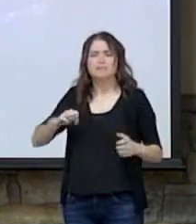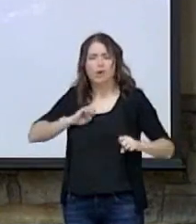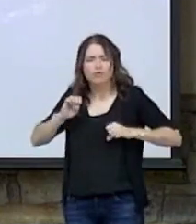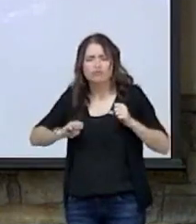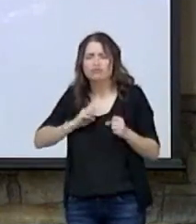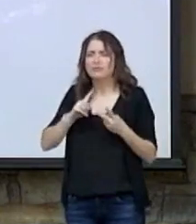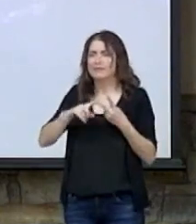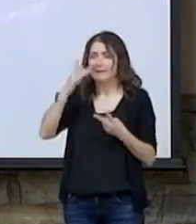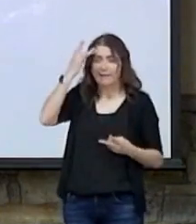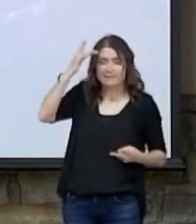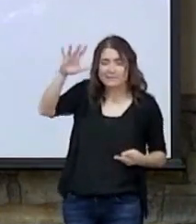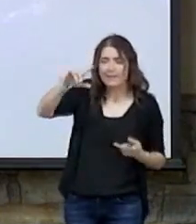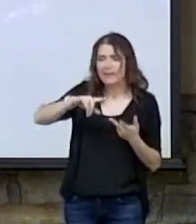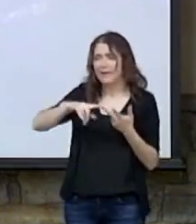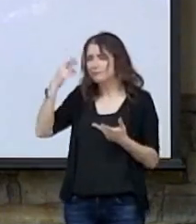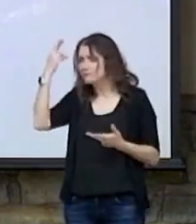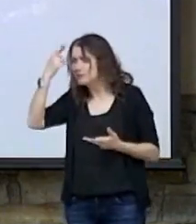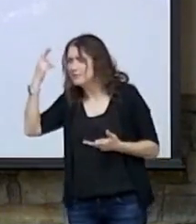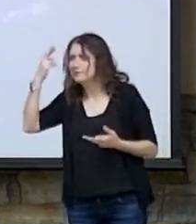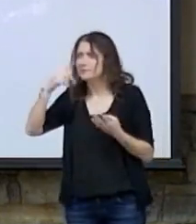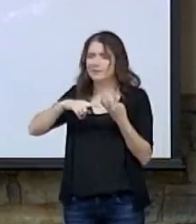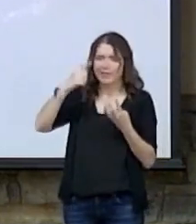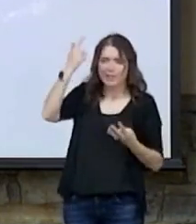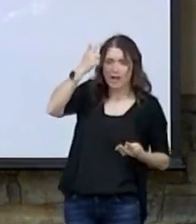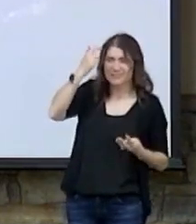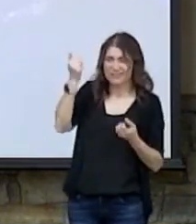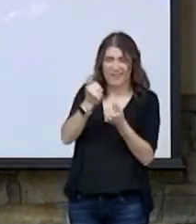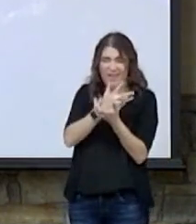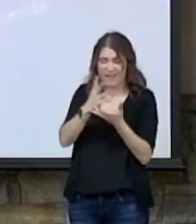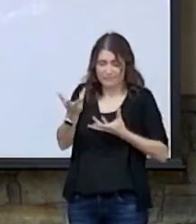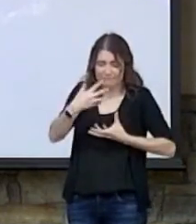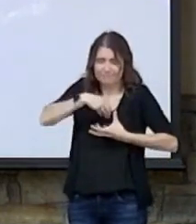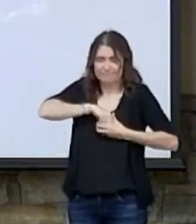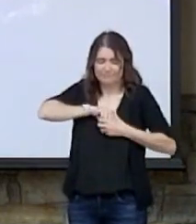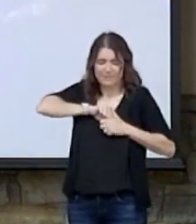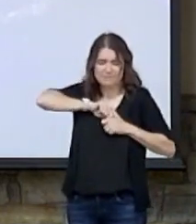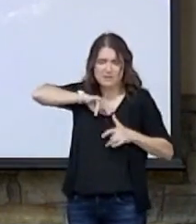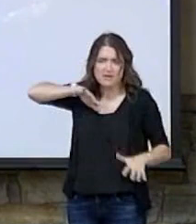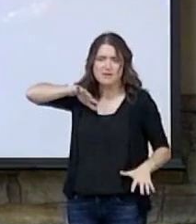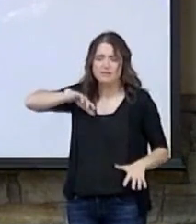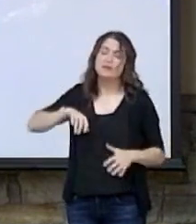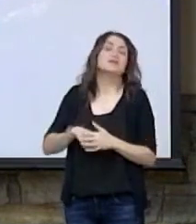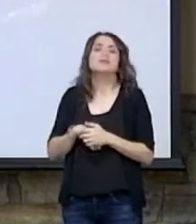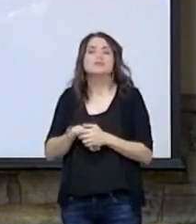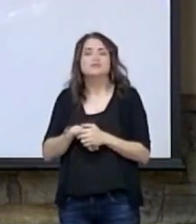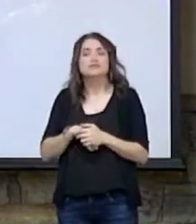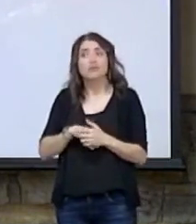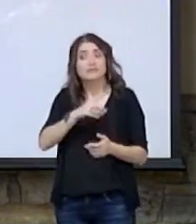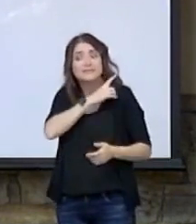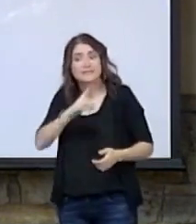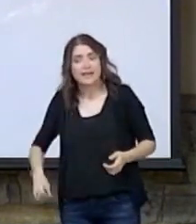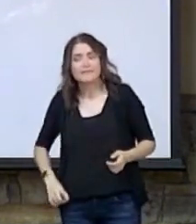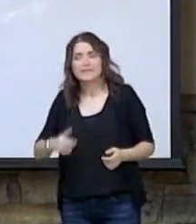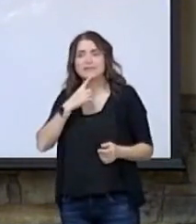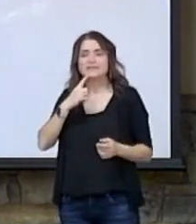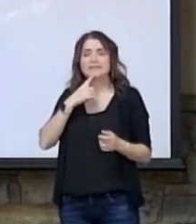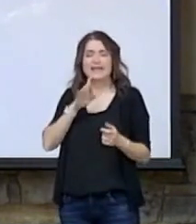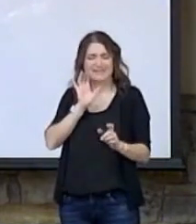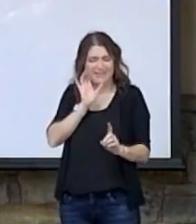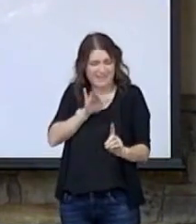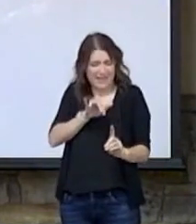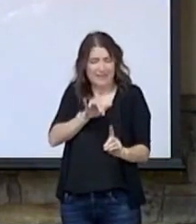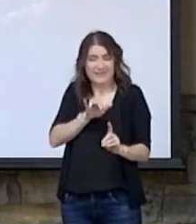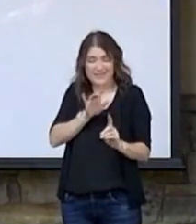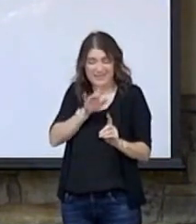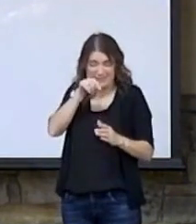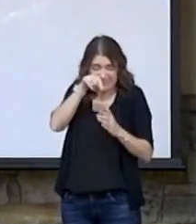intellect, reason, logic, everything. So David, in essence, says, bless the Lord, beginning within the very